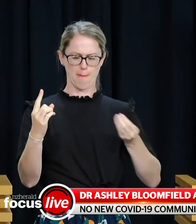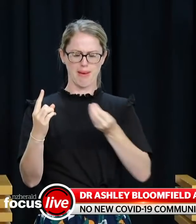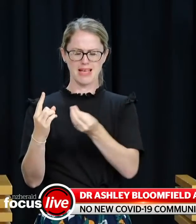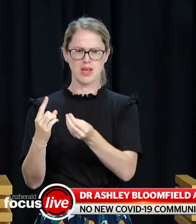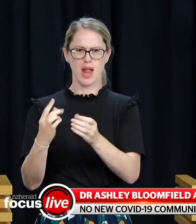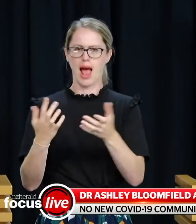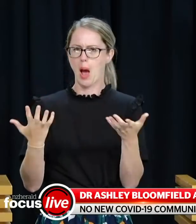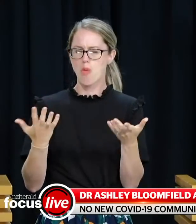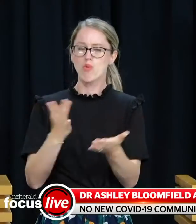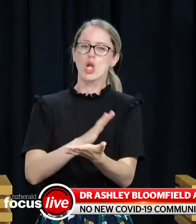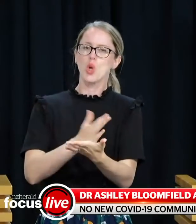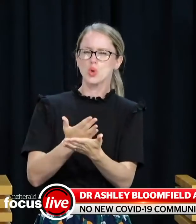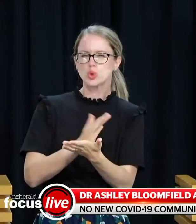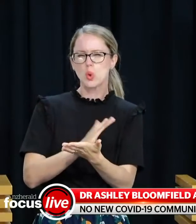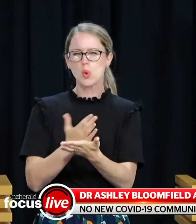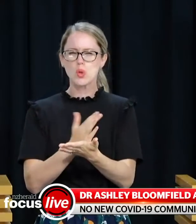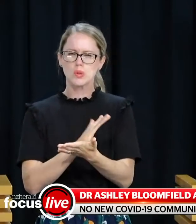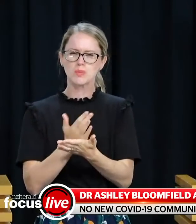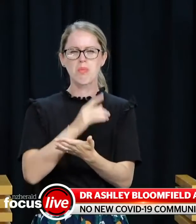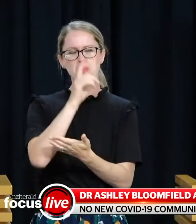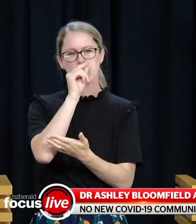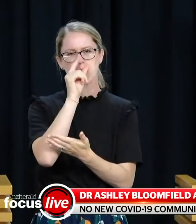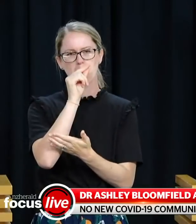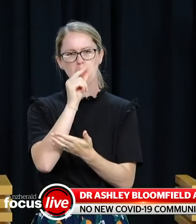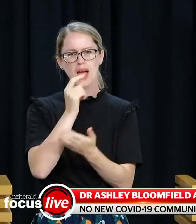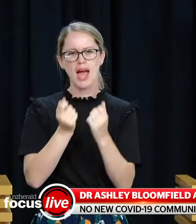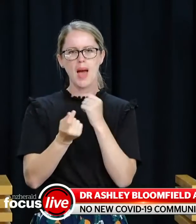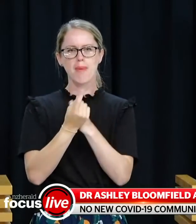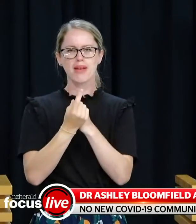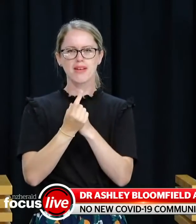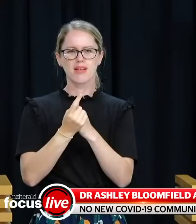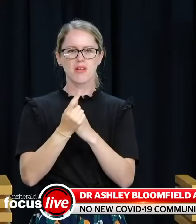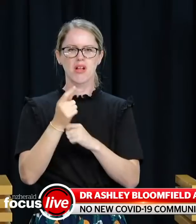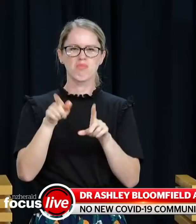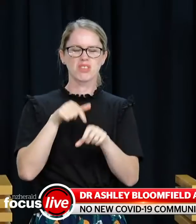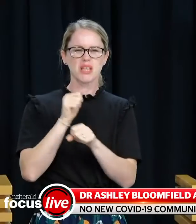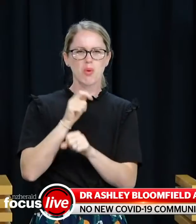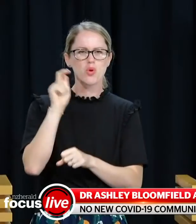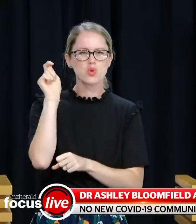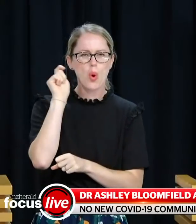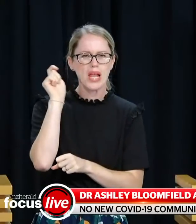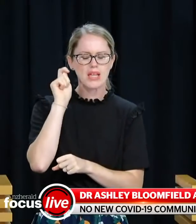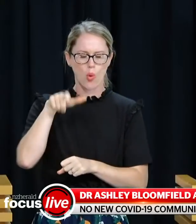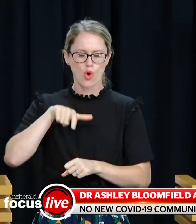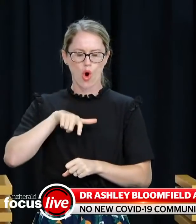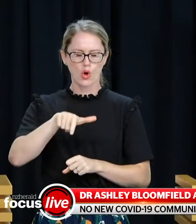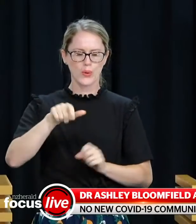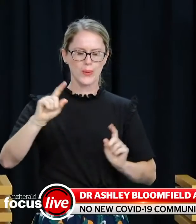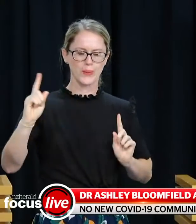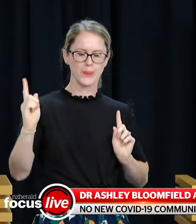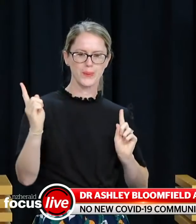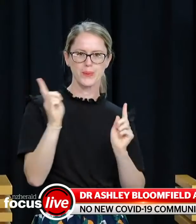link between the 2, but it is likely to have occurred in a common area such as a bathroom or corridor.